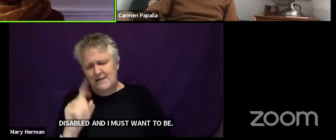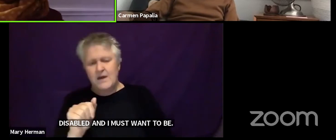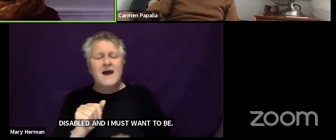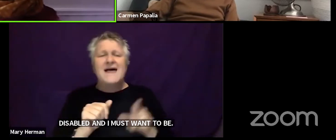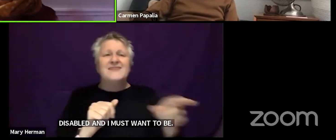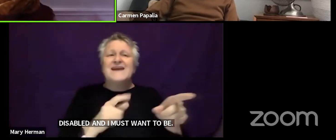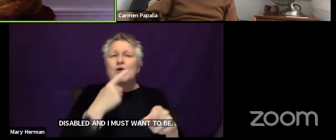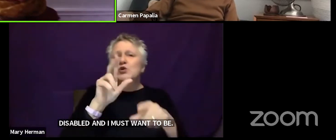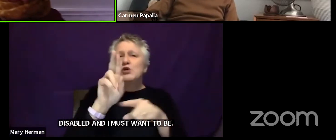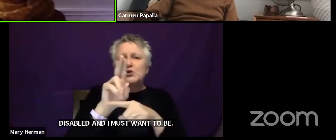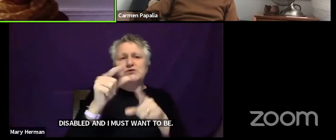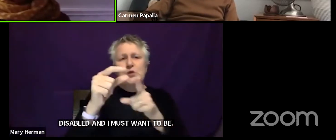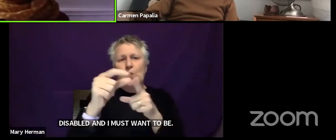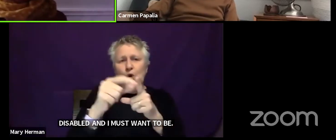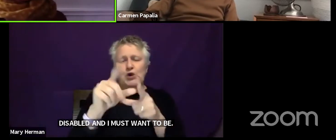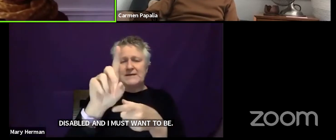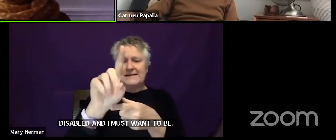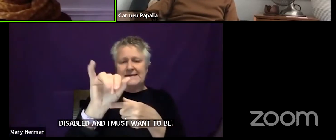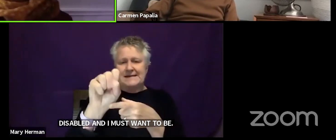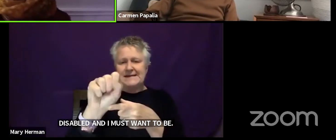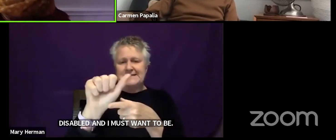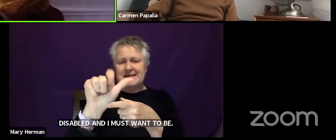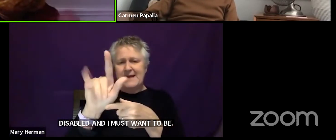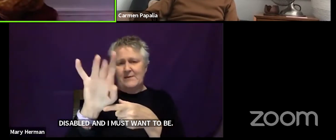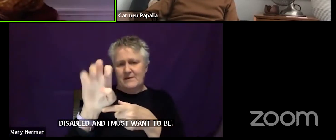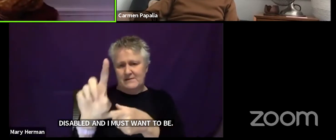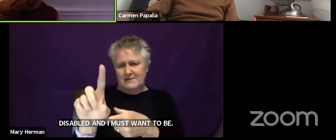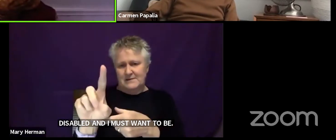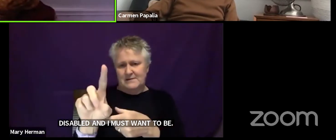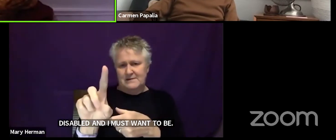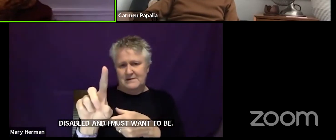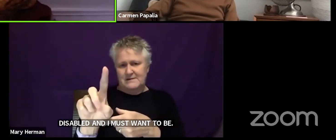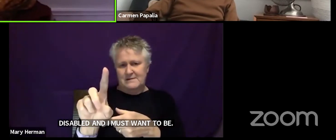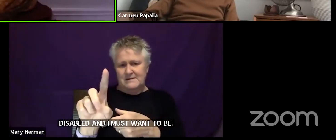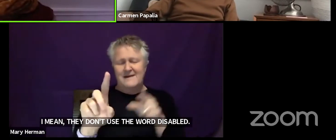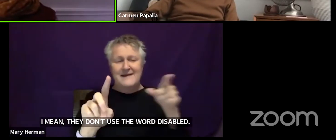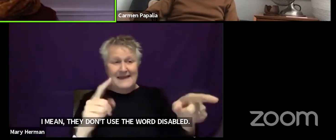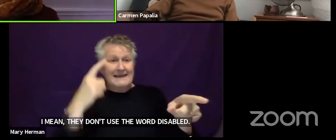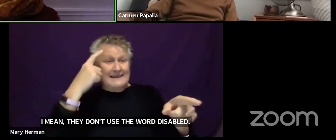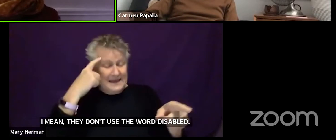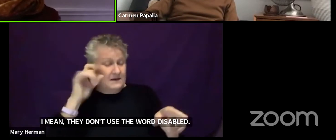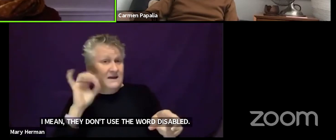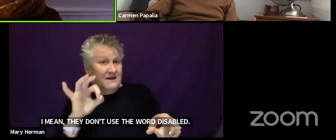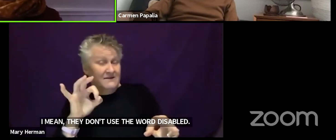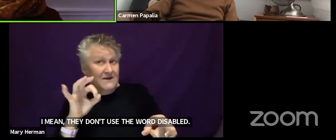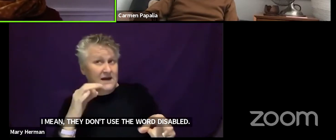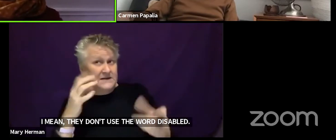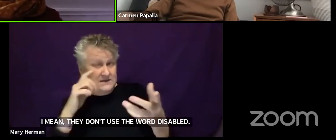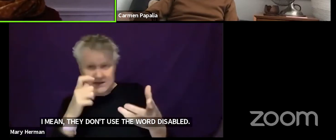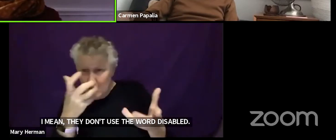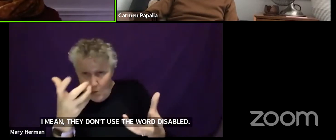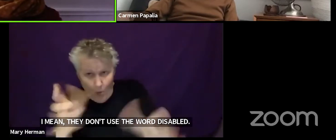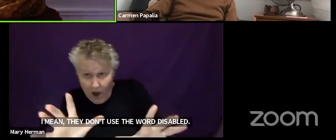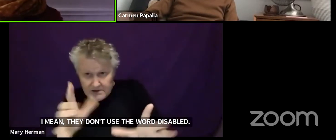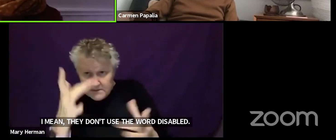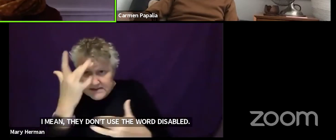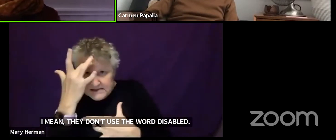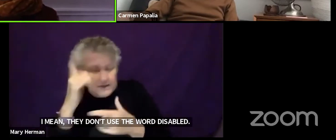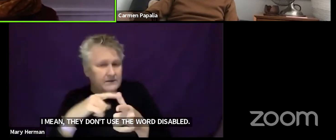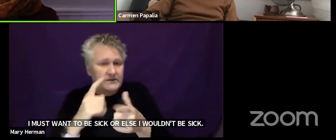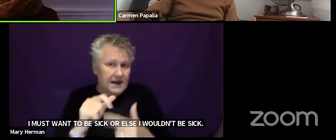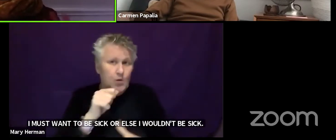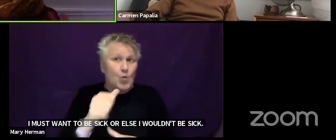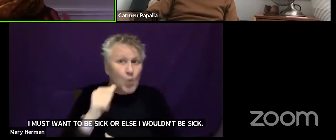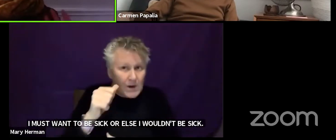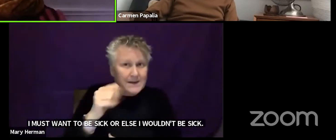but I must want to be sick, or else I wouldn't be sick. Like, it's very strange way of thinking, but there, I do have